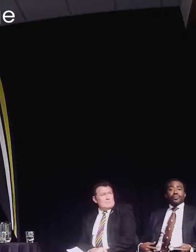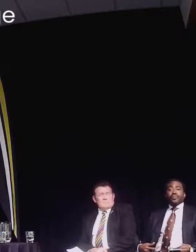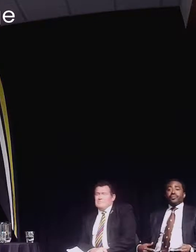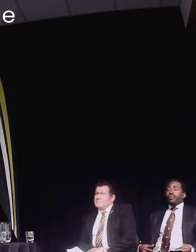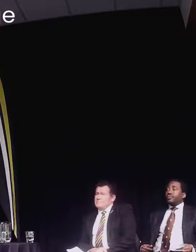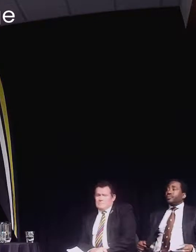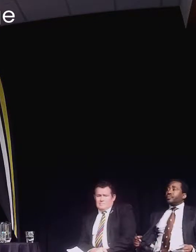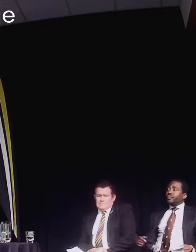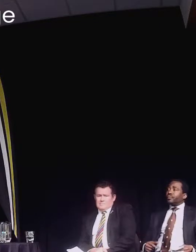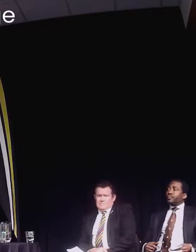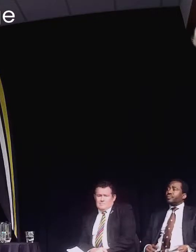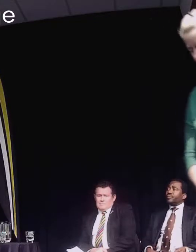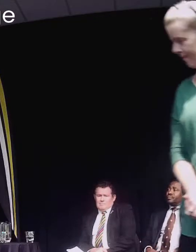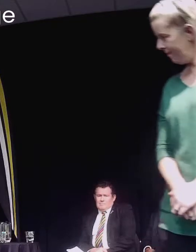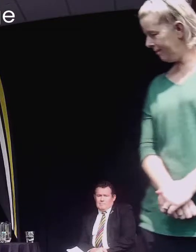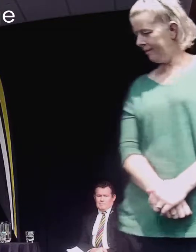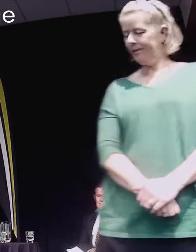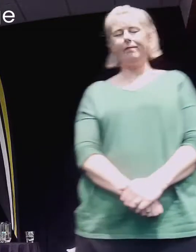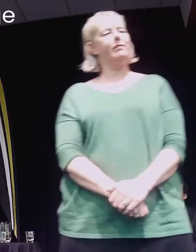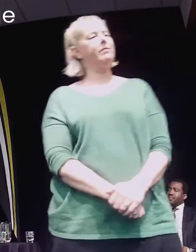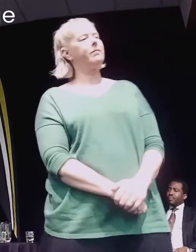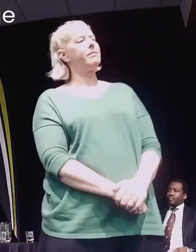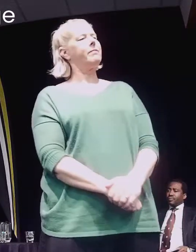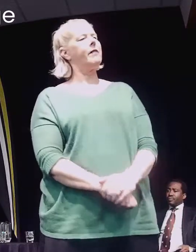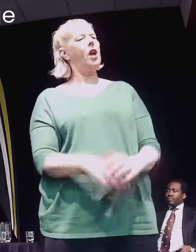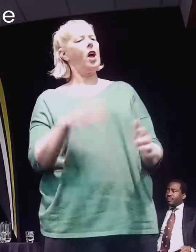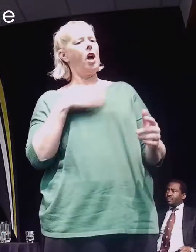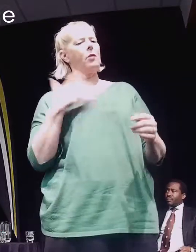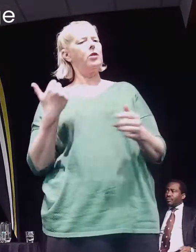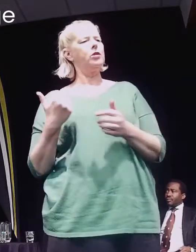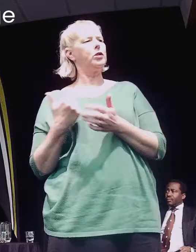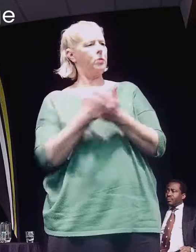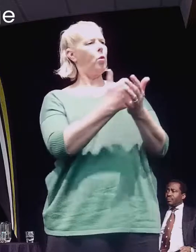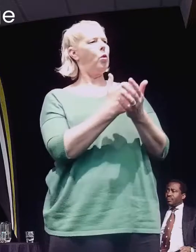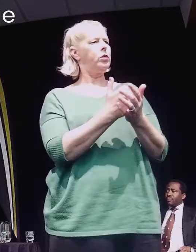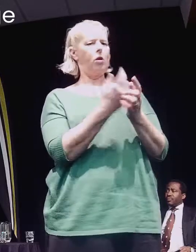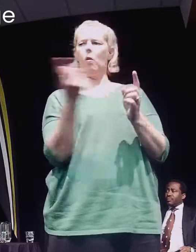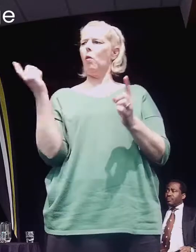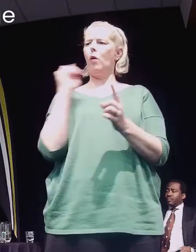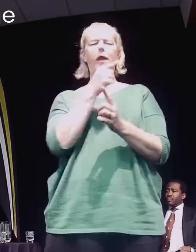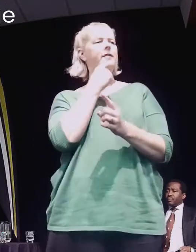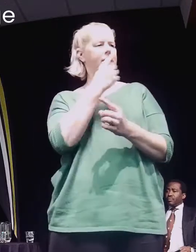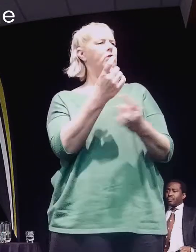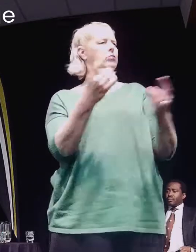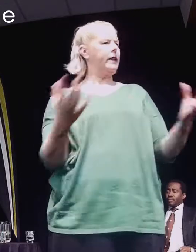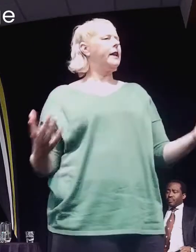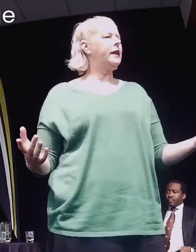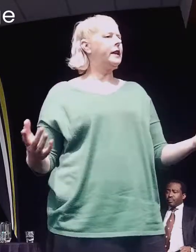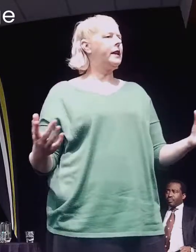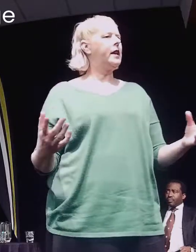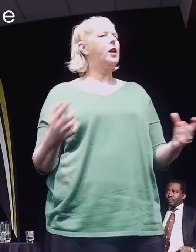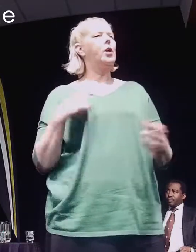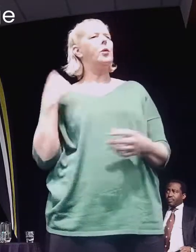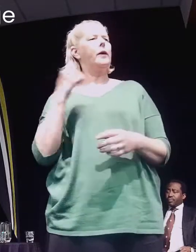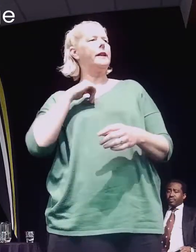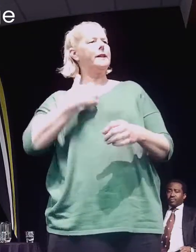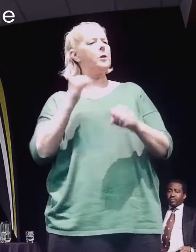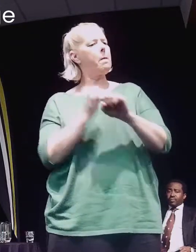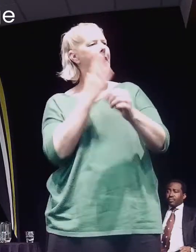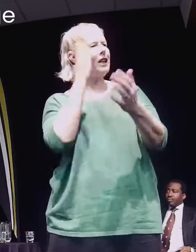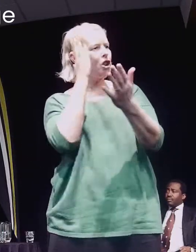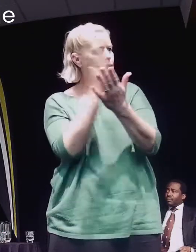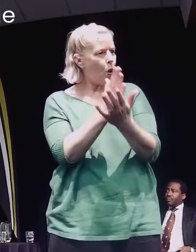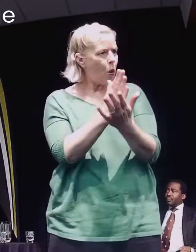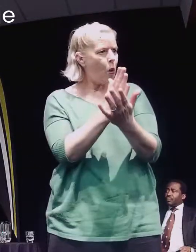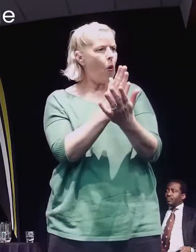I would sort of endorse what's been said already. What we need to do is to make sure that we're in step with the plan that the Labour government has